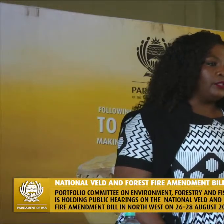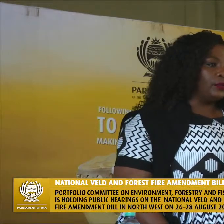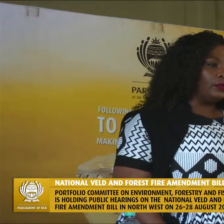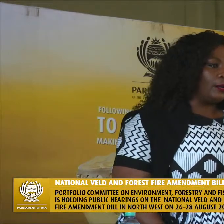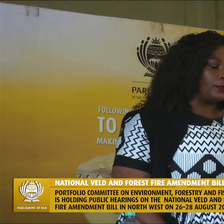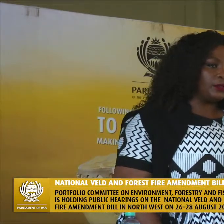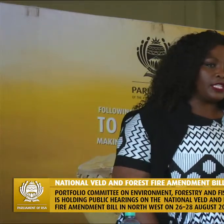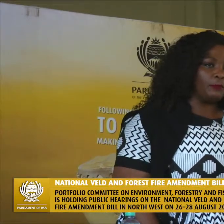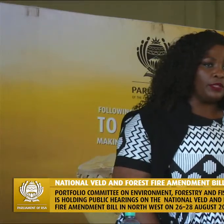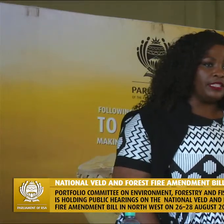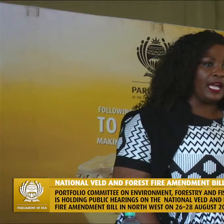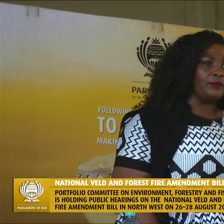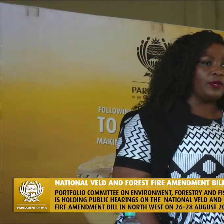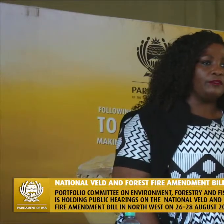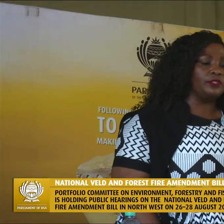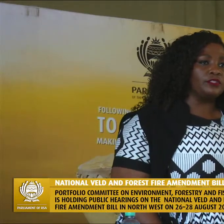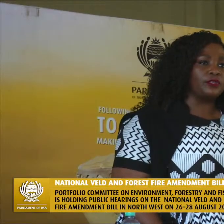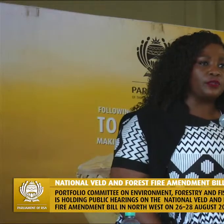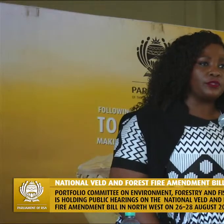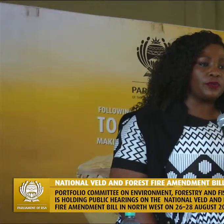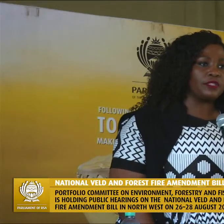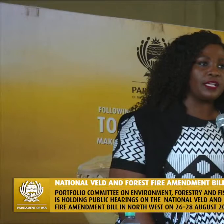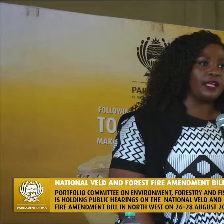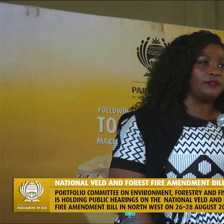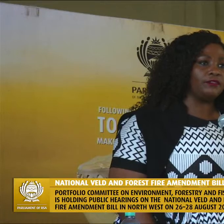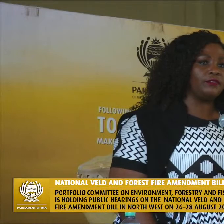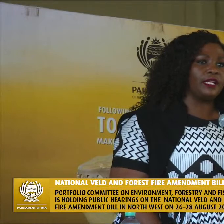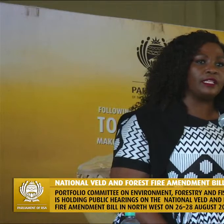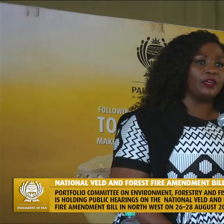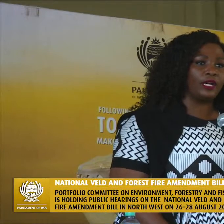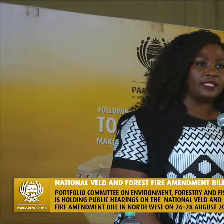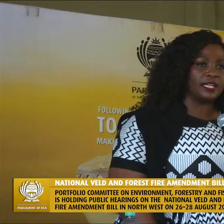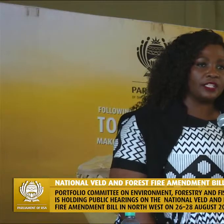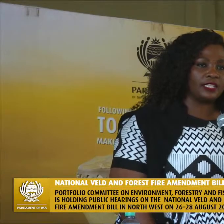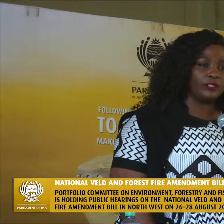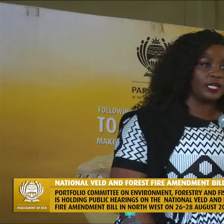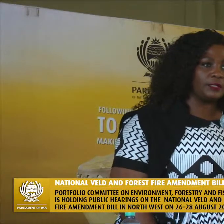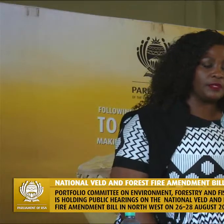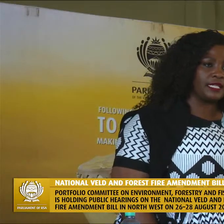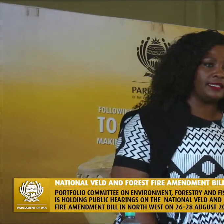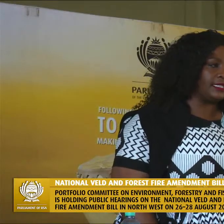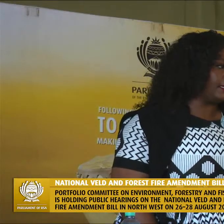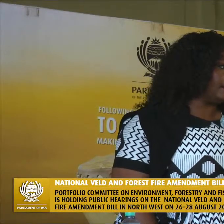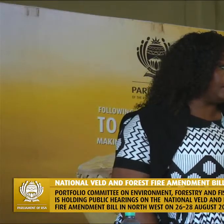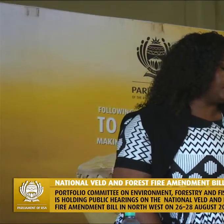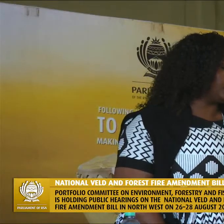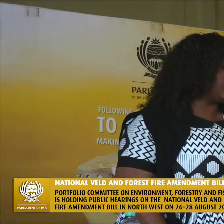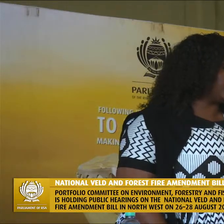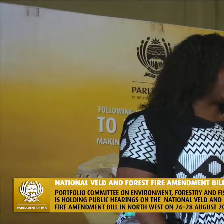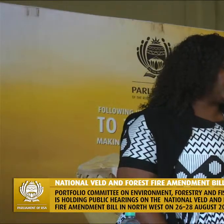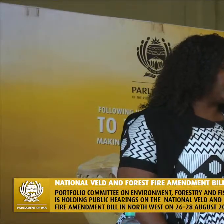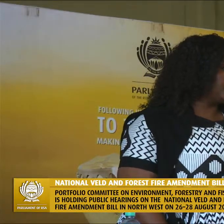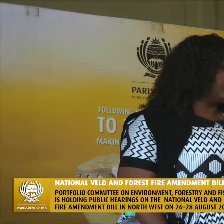when you approach the podium you have to introduce yourself and the organization that you are representing